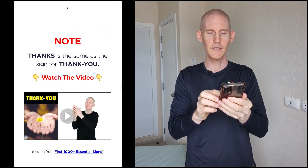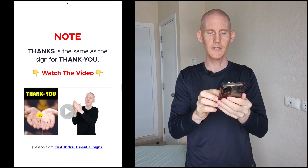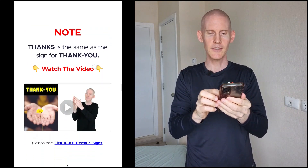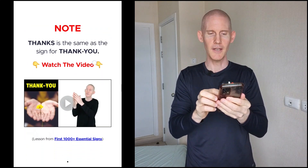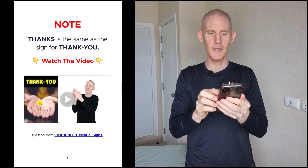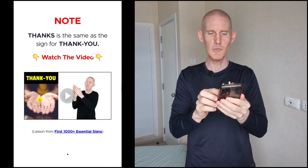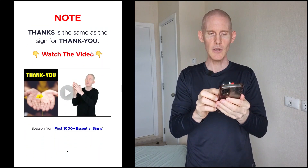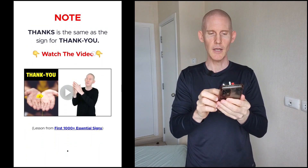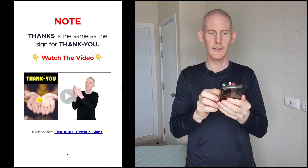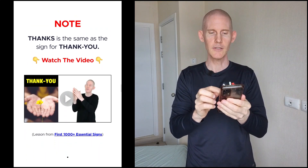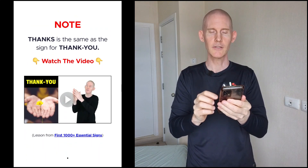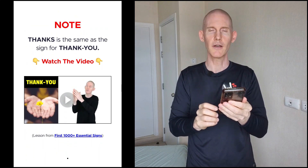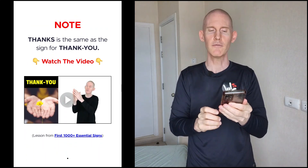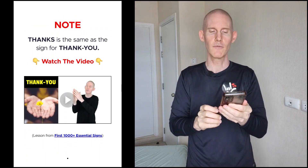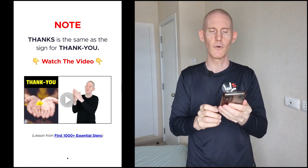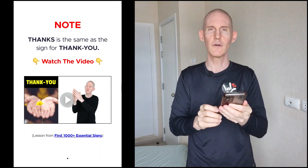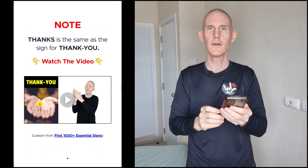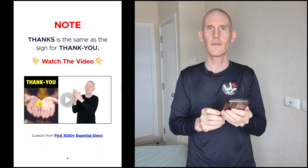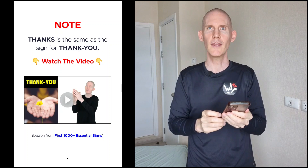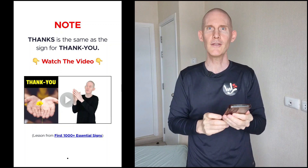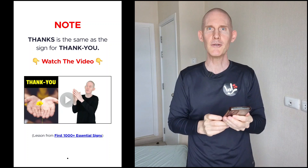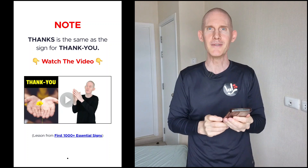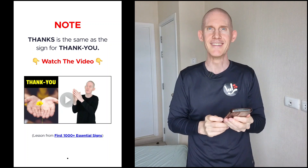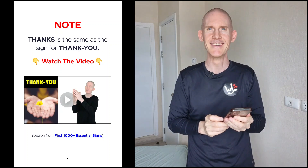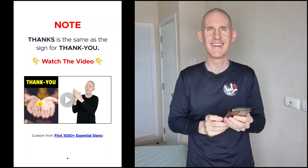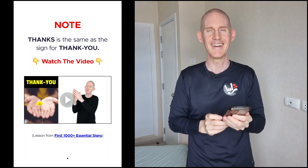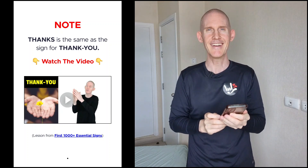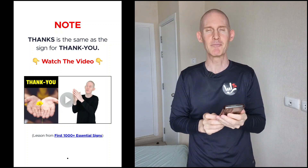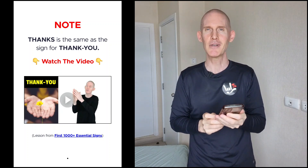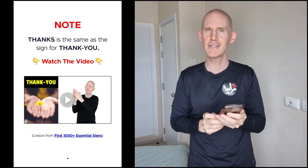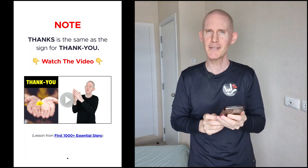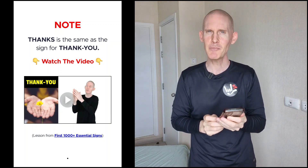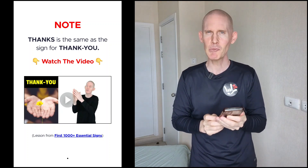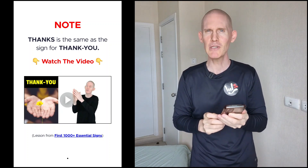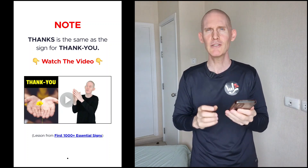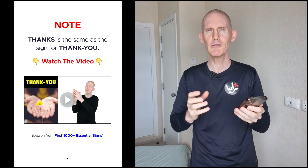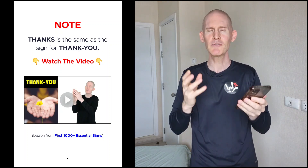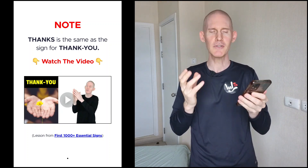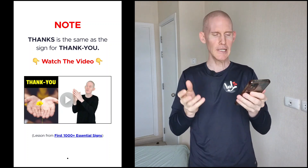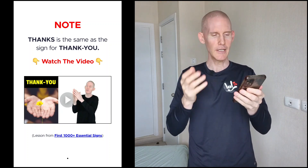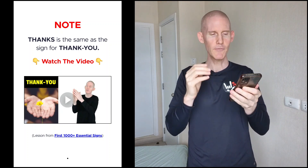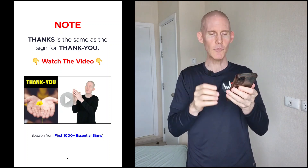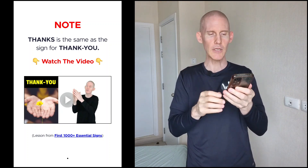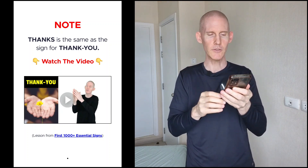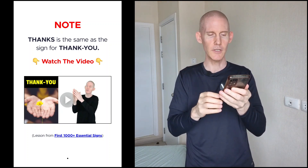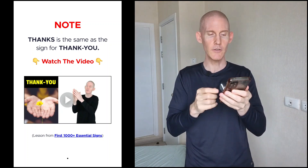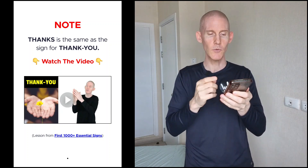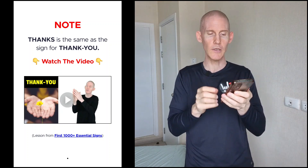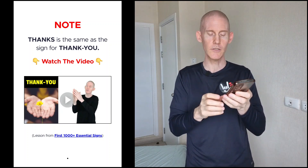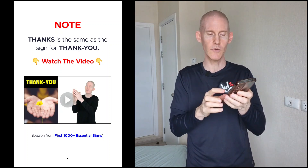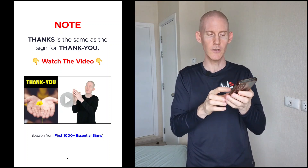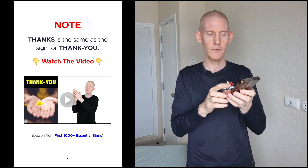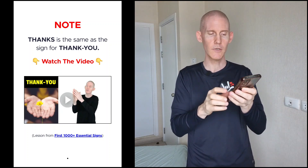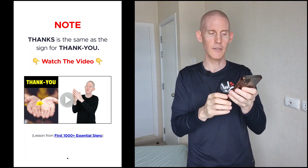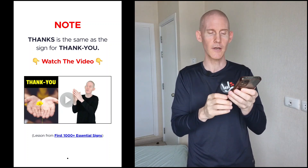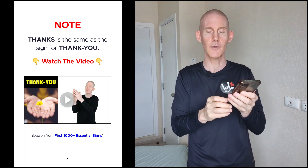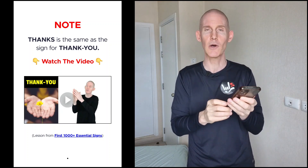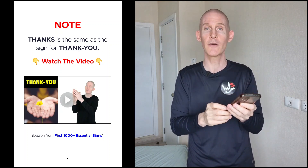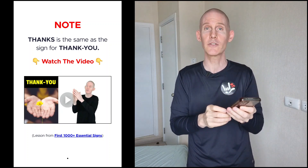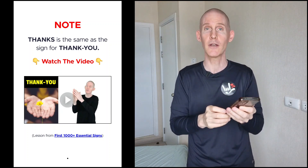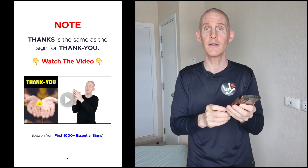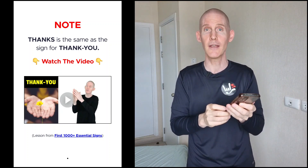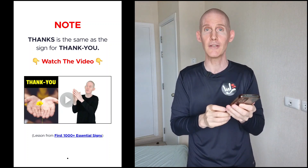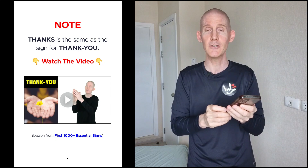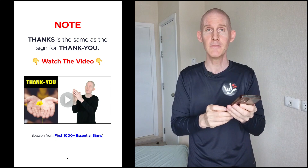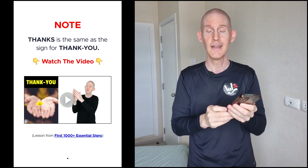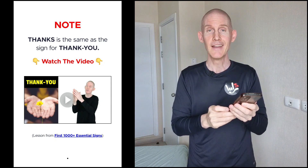thanks is the same as the sign for thank you. All right, pretty simple, but it's useful information, and you can watch the video when I talk about